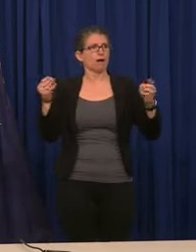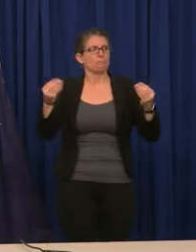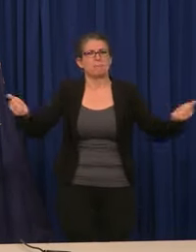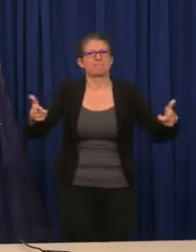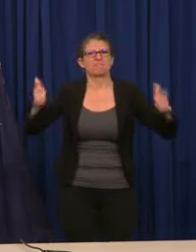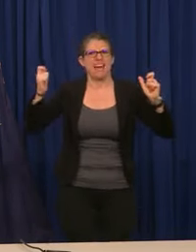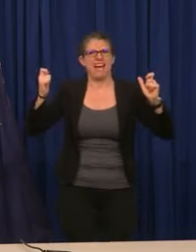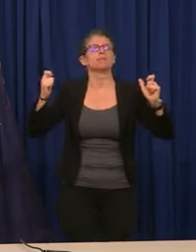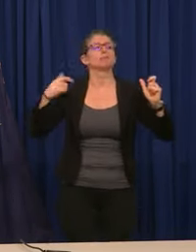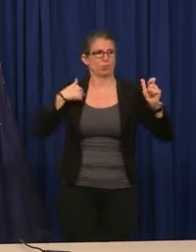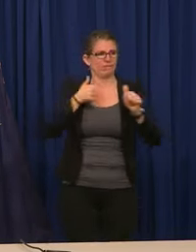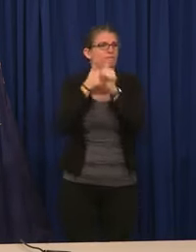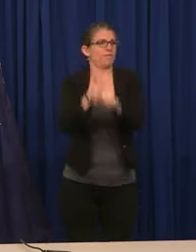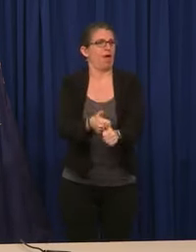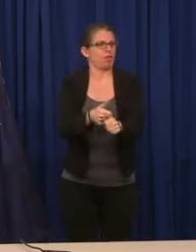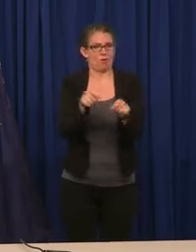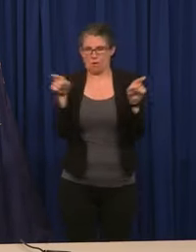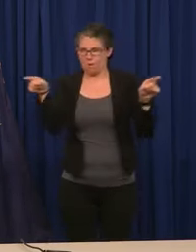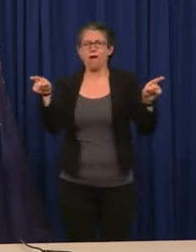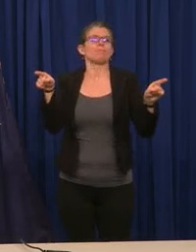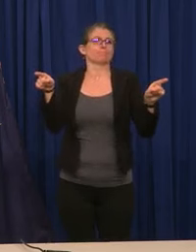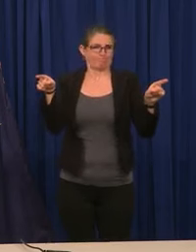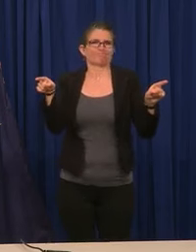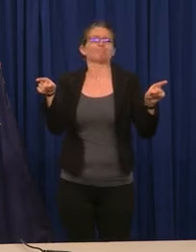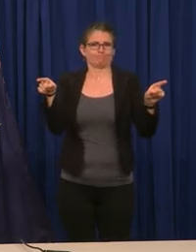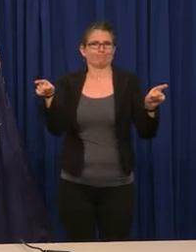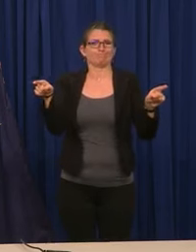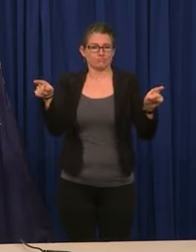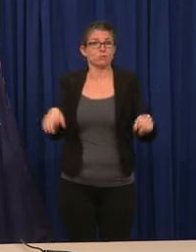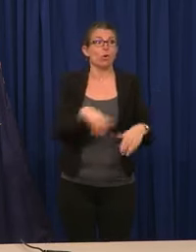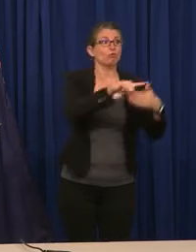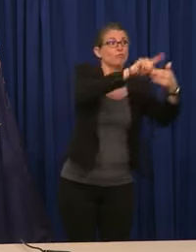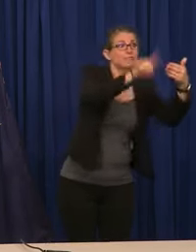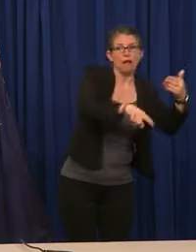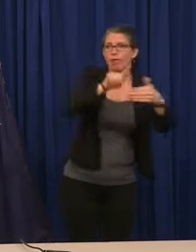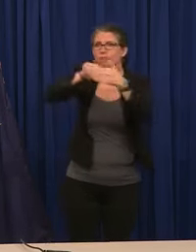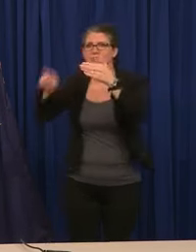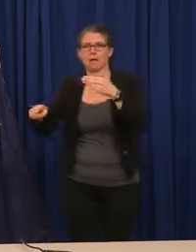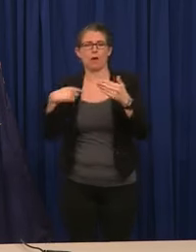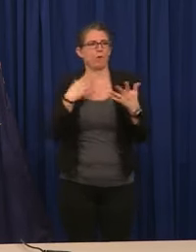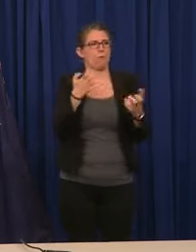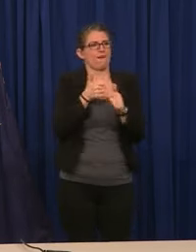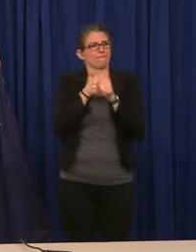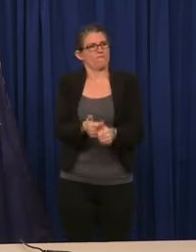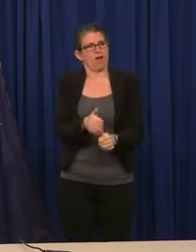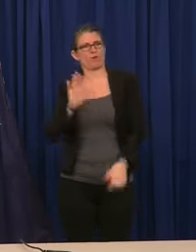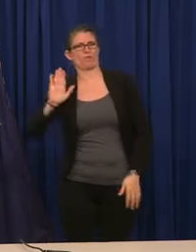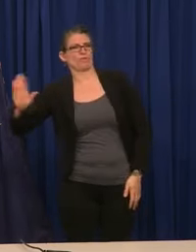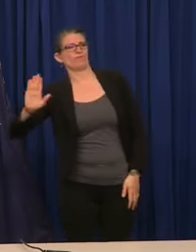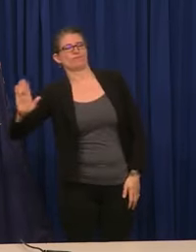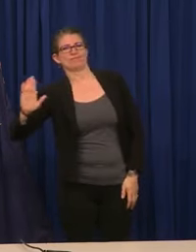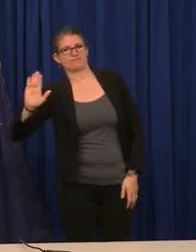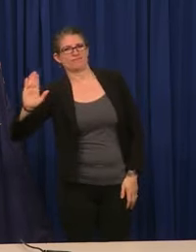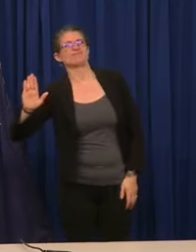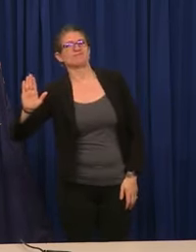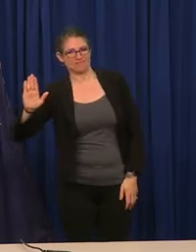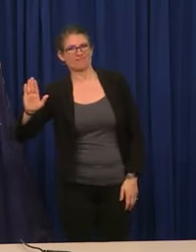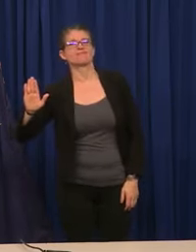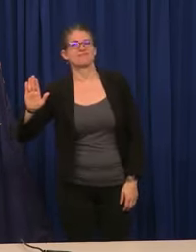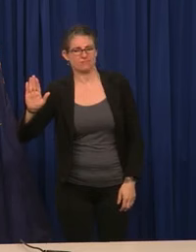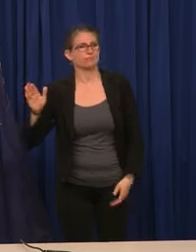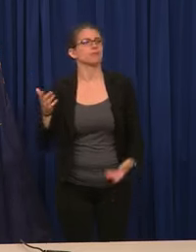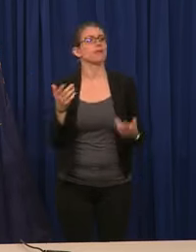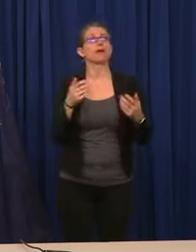COVID-19. So thanks for that question, Kevin. We're going to turn to the room. We'll start with Caitlin. Oh, thank you. I didn't raise my hand yet. Two